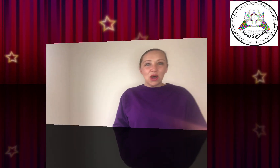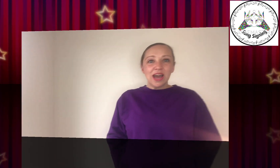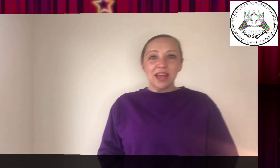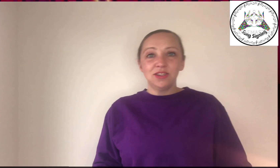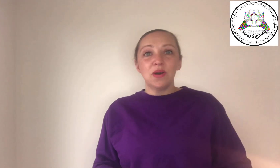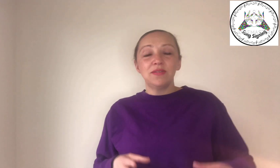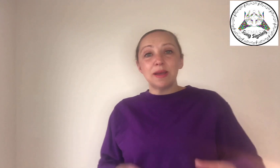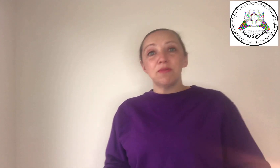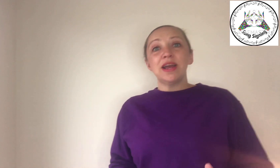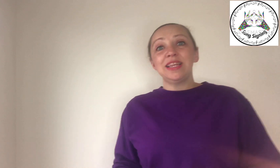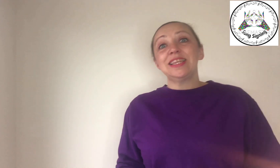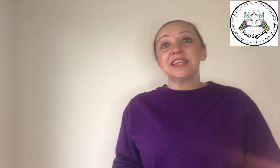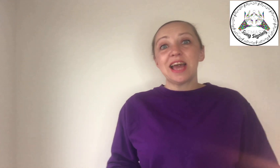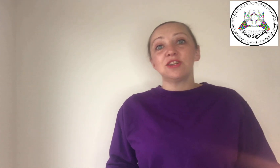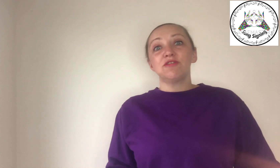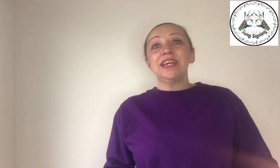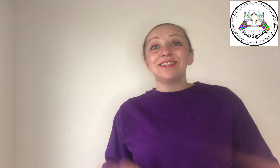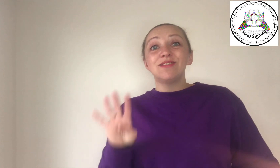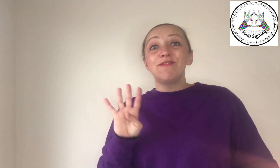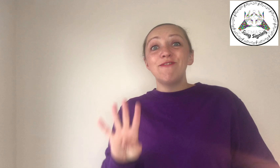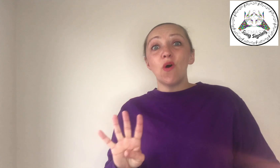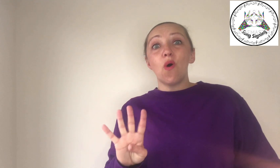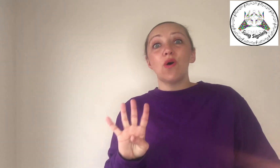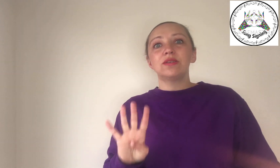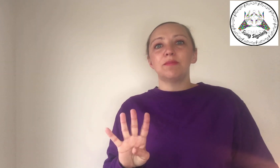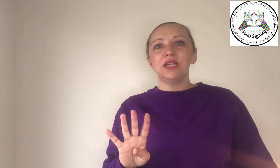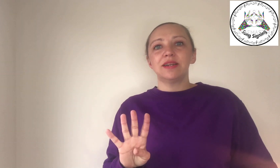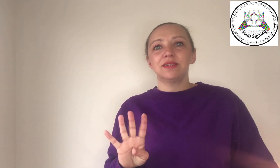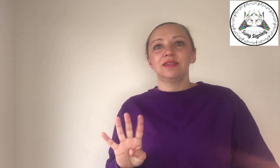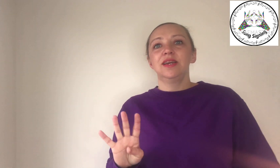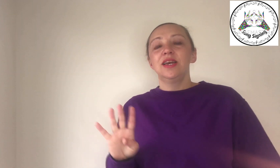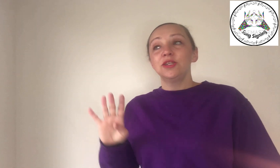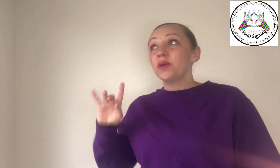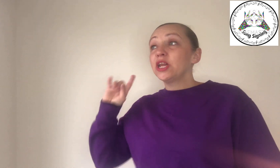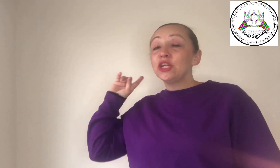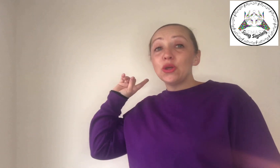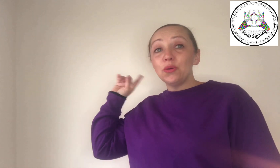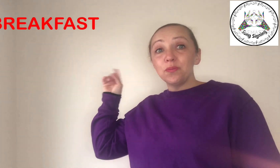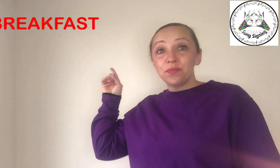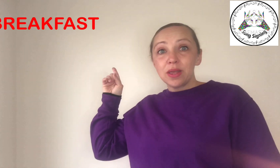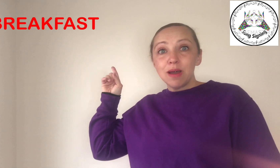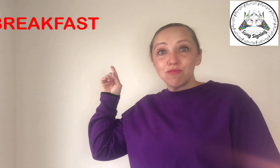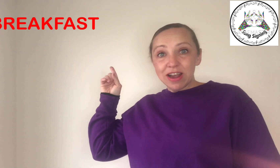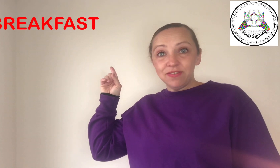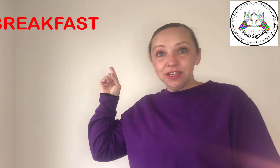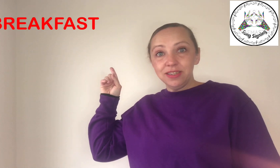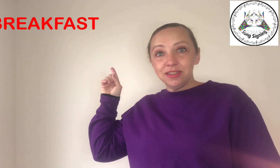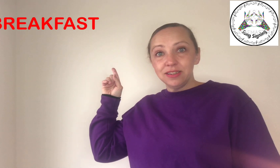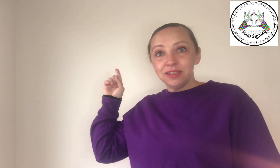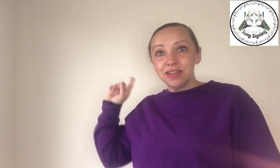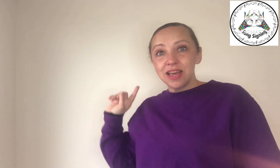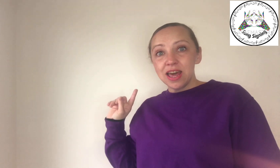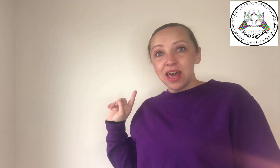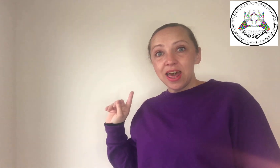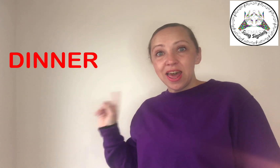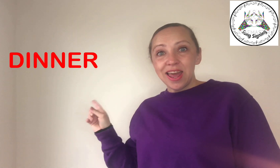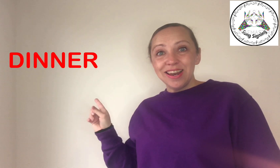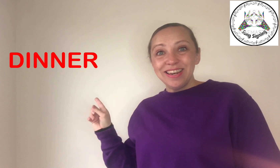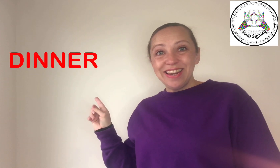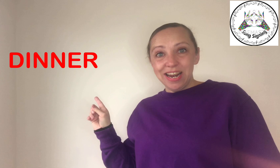Okay, so I've separated this category into 4 subjects. So we're gonna do breakfast, dinner,